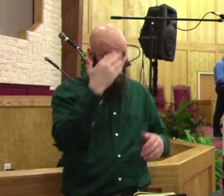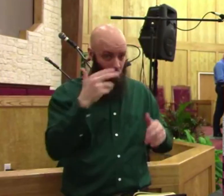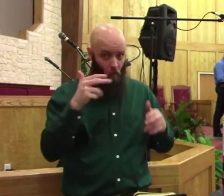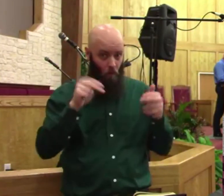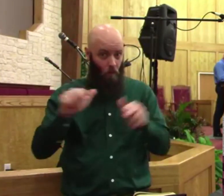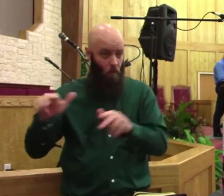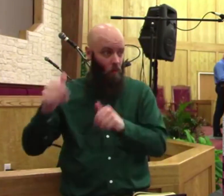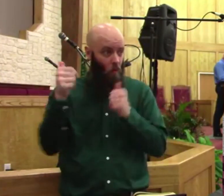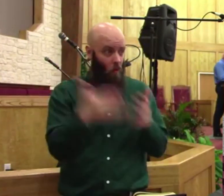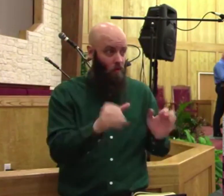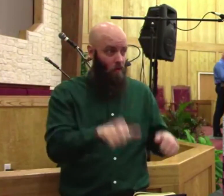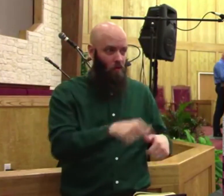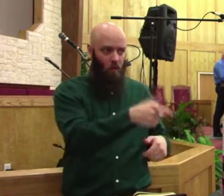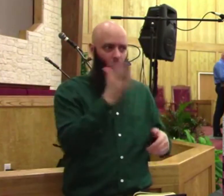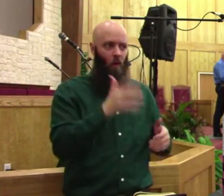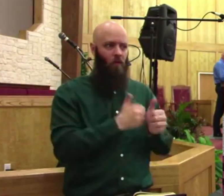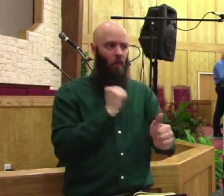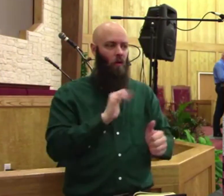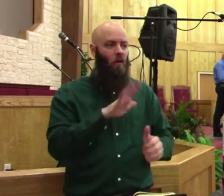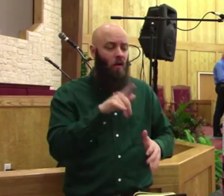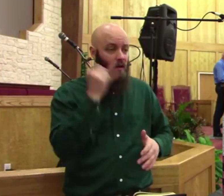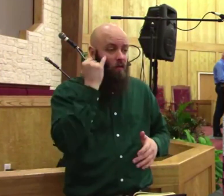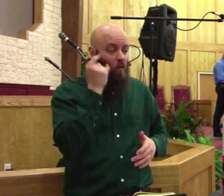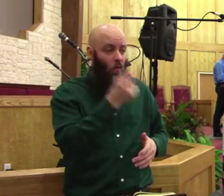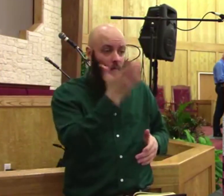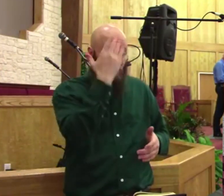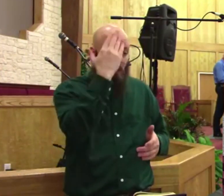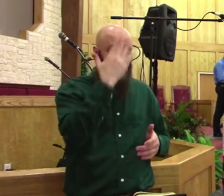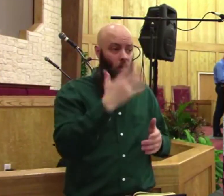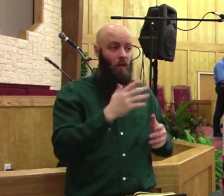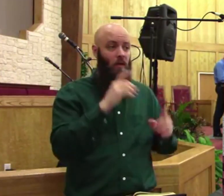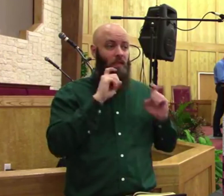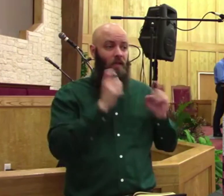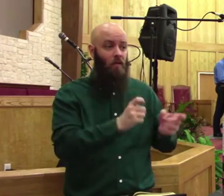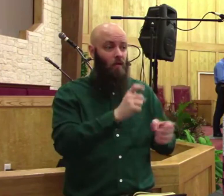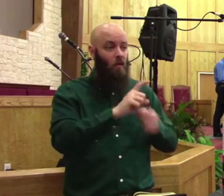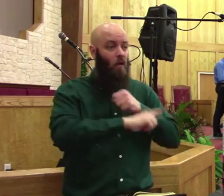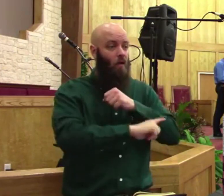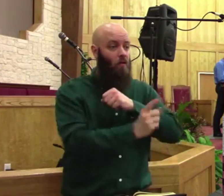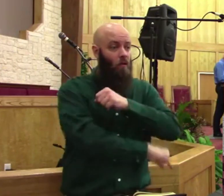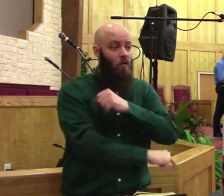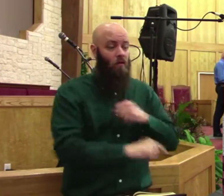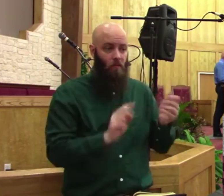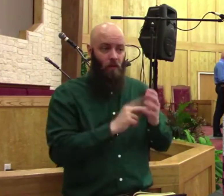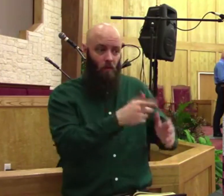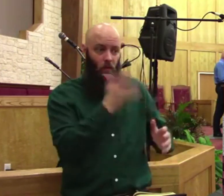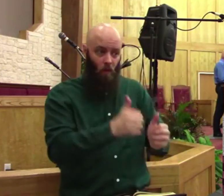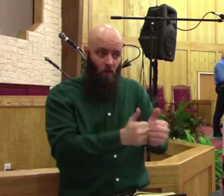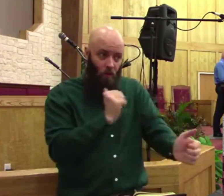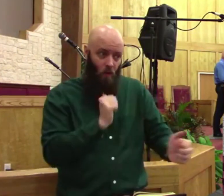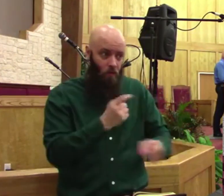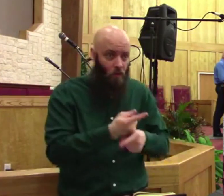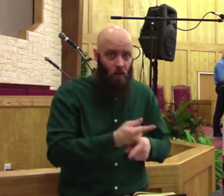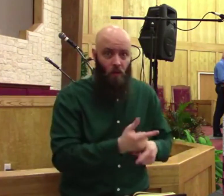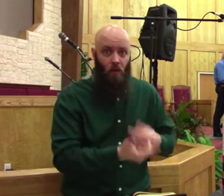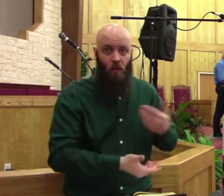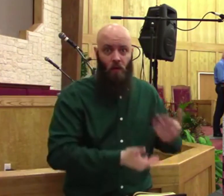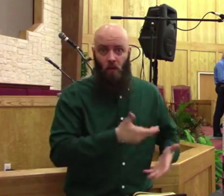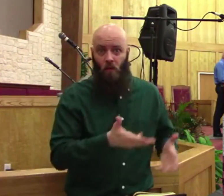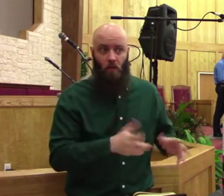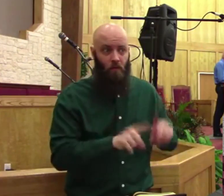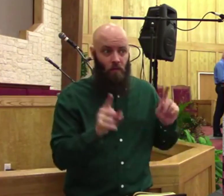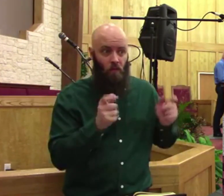immorality. If they knew the consequences of sin, then they'd be